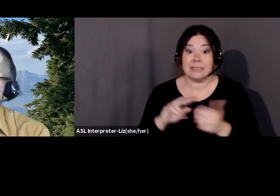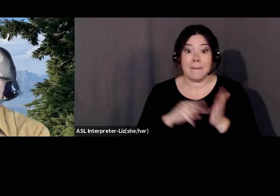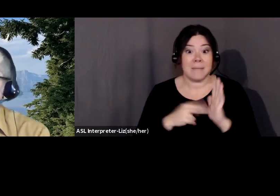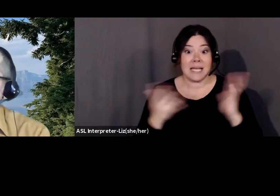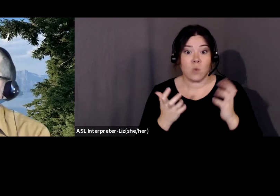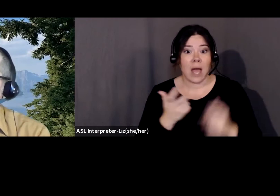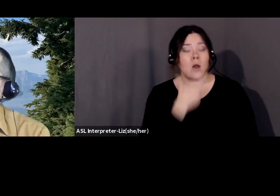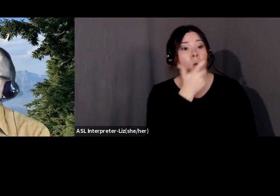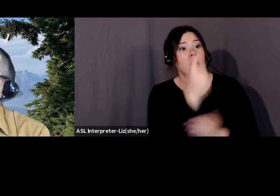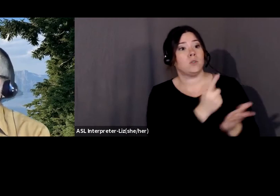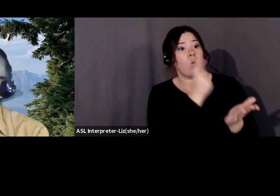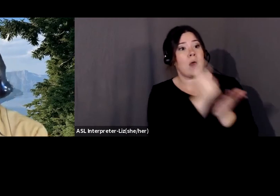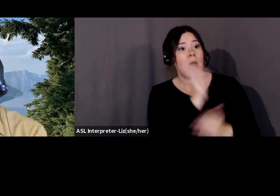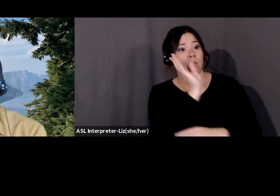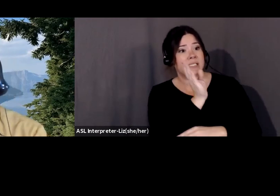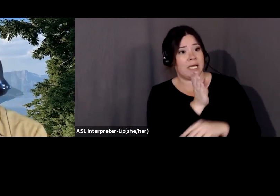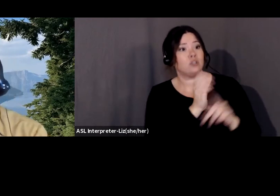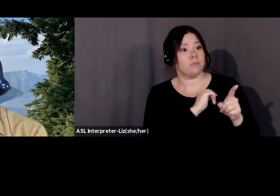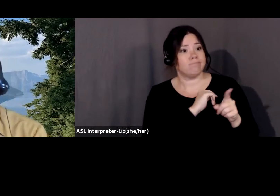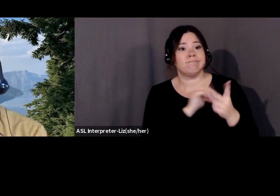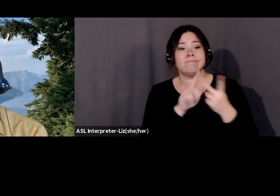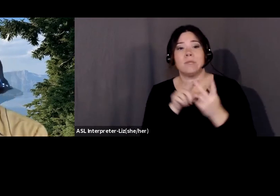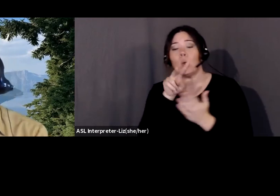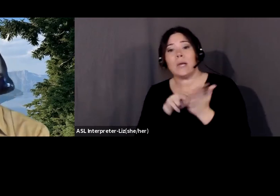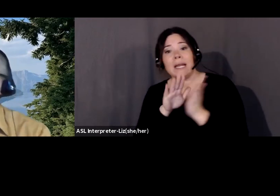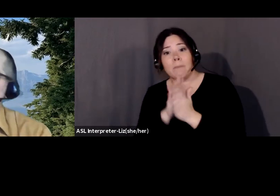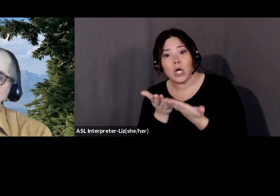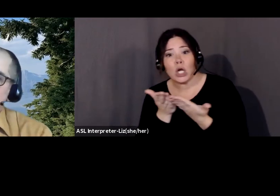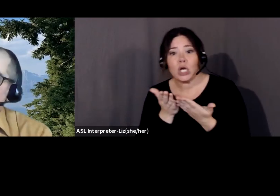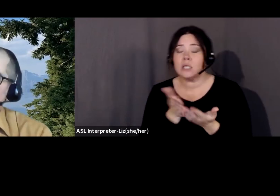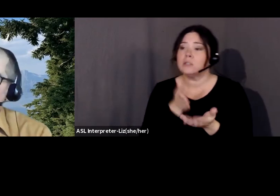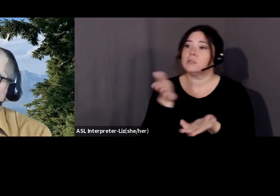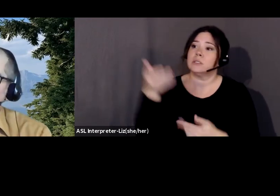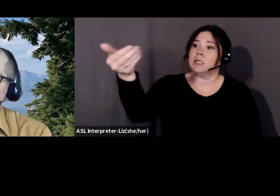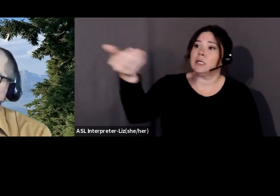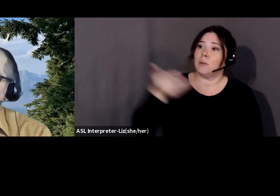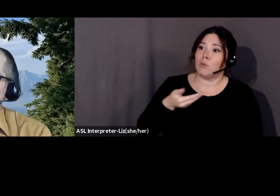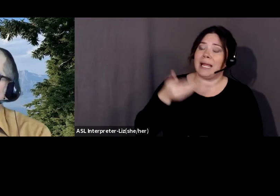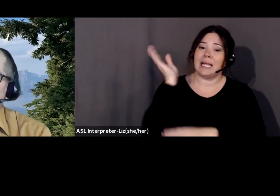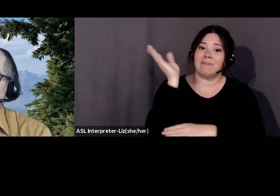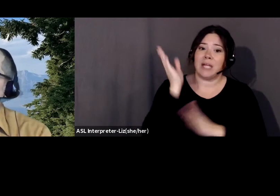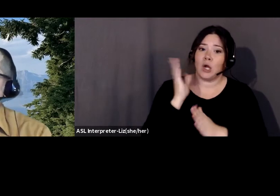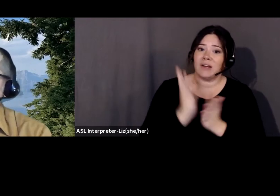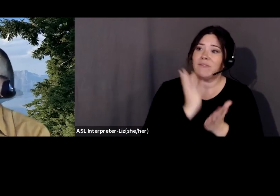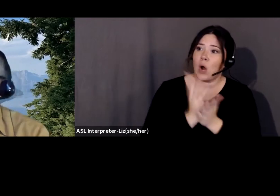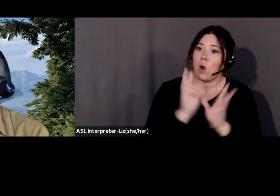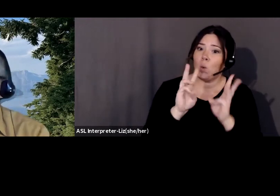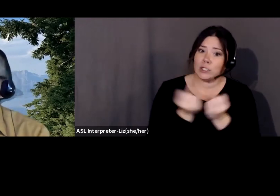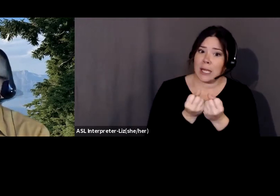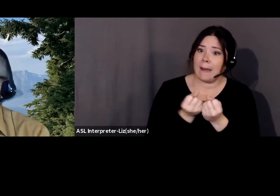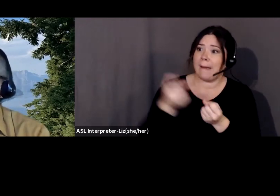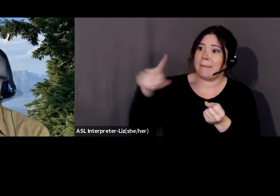at a conference, reading a book, bringing somebody in for a 4-hour workshop, and then they